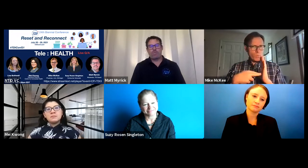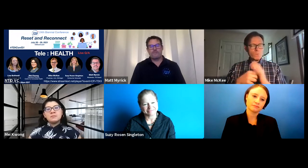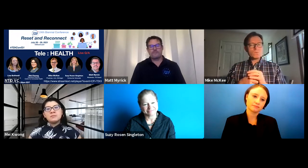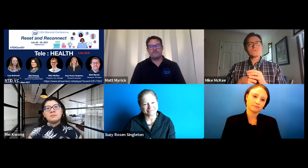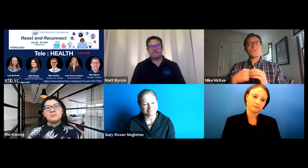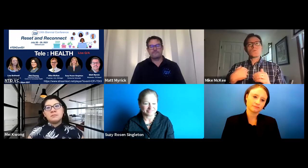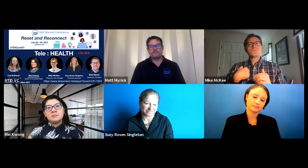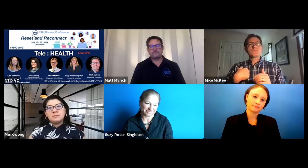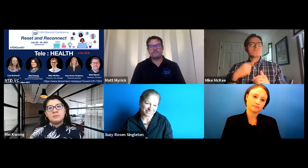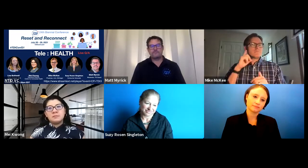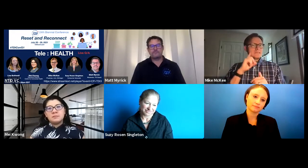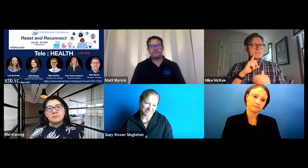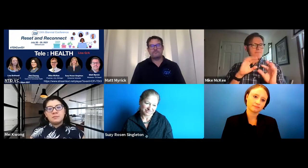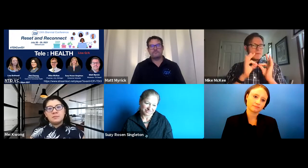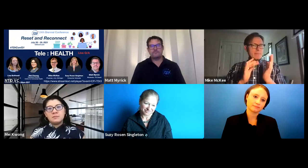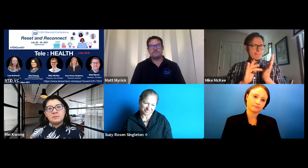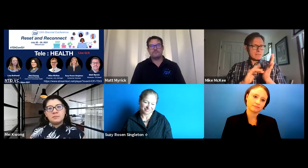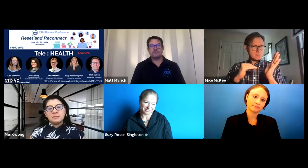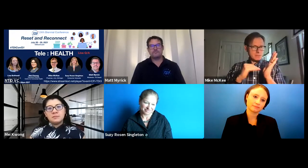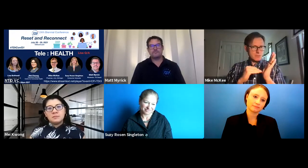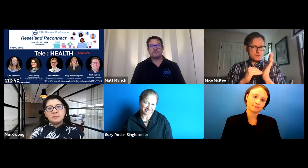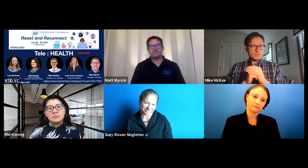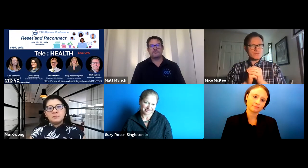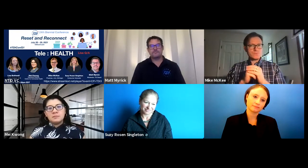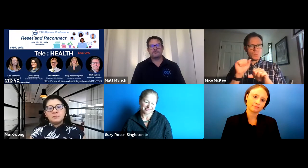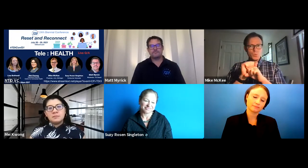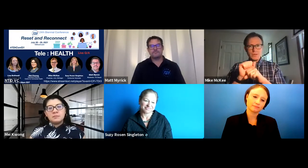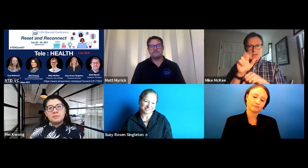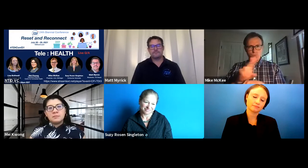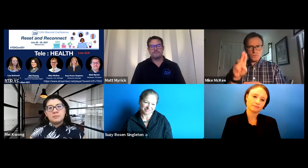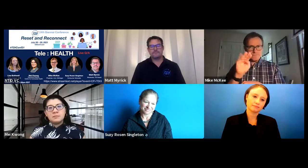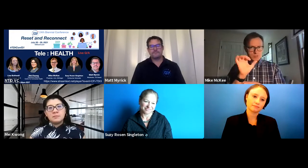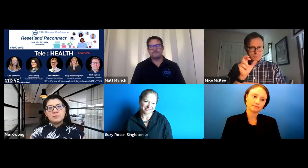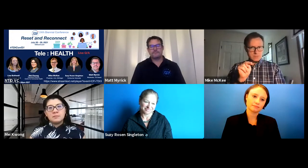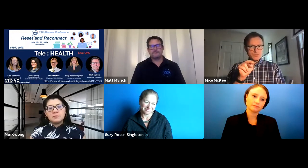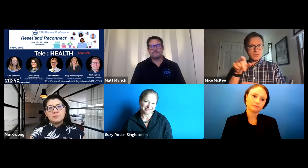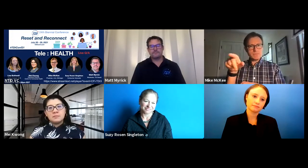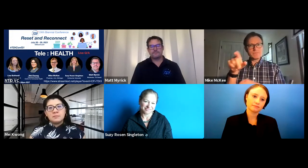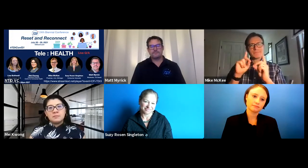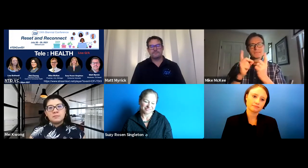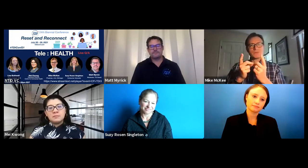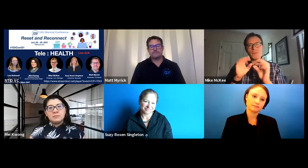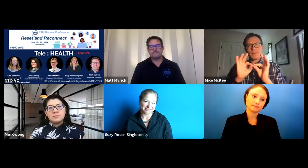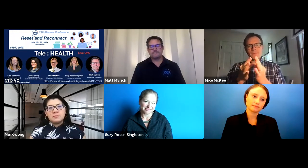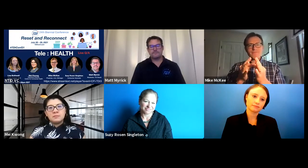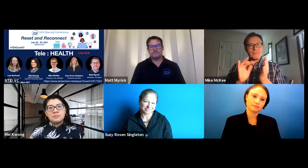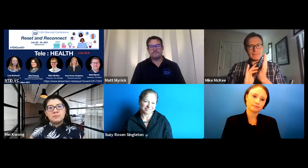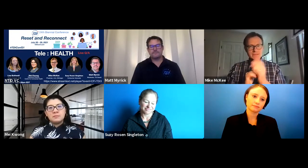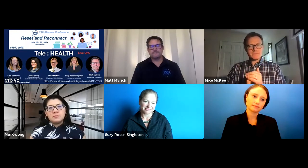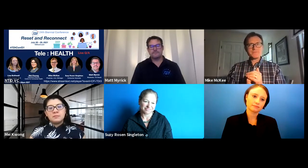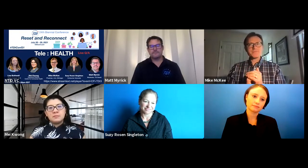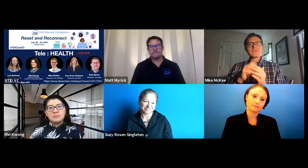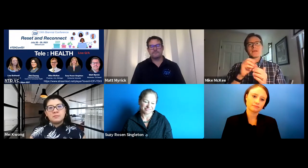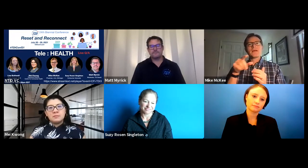And I'll explain a little bit about my role. I am a deaf family medical physician. I work at the University of Michigan in